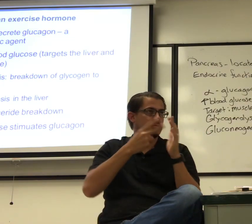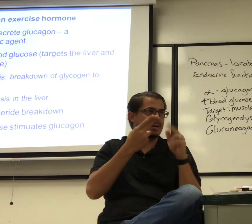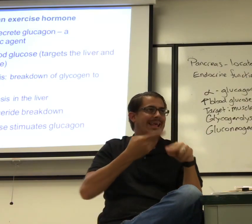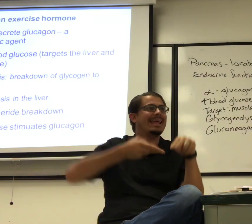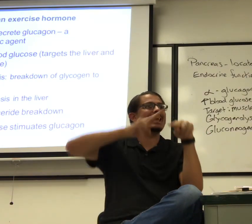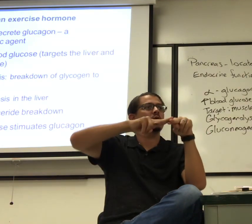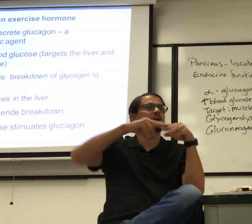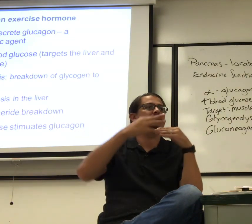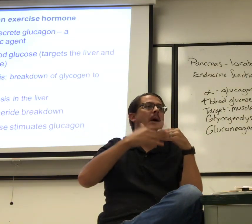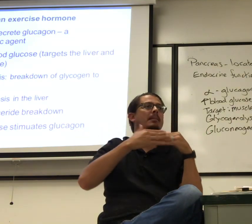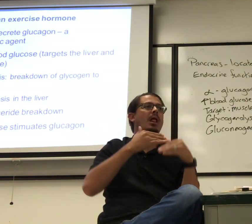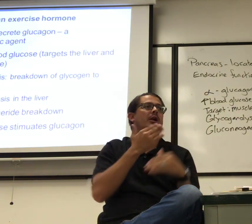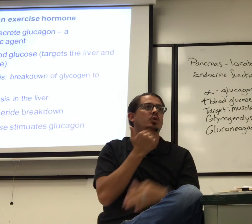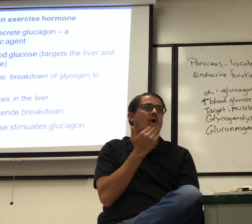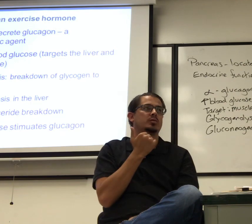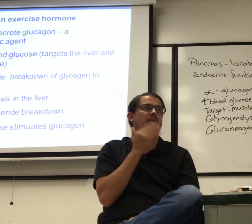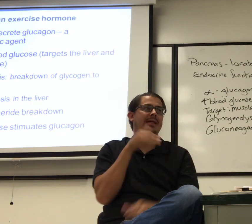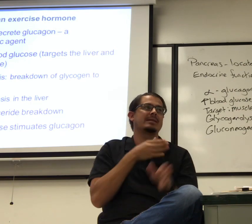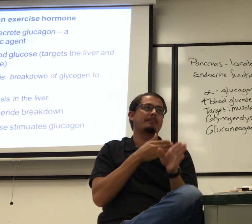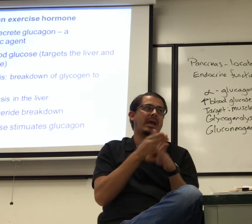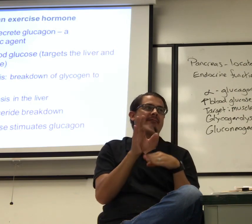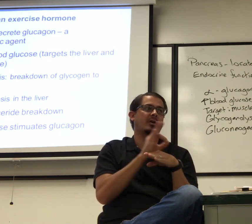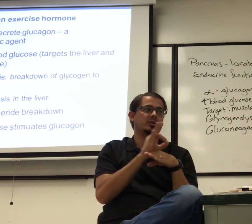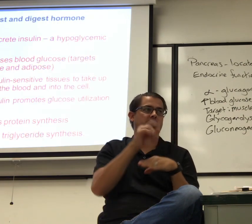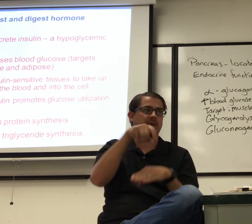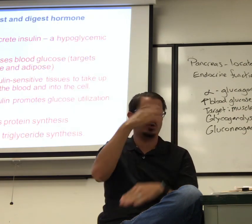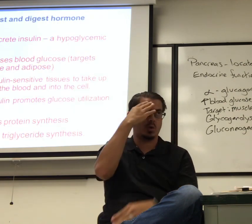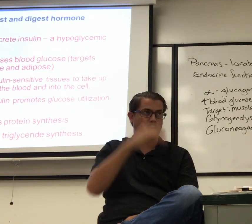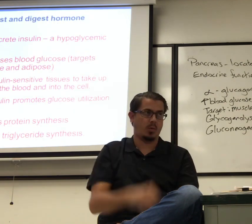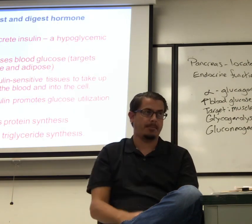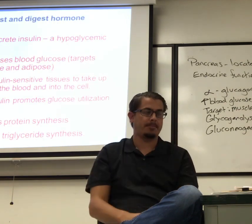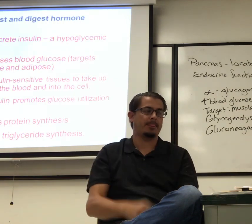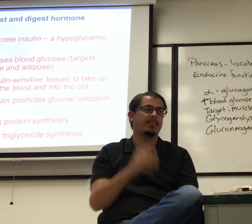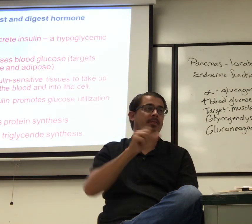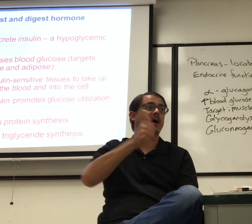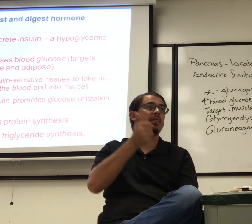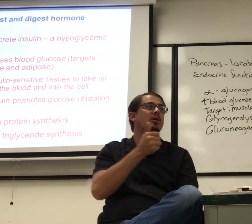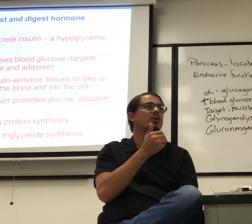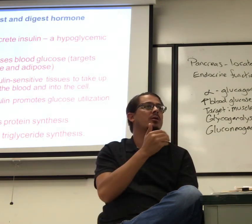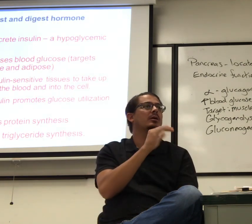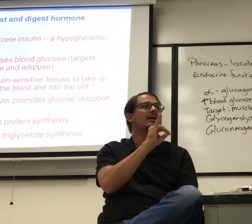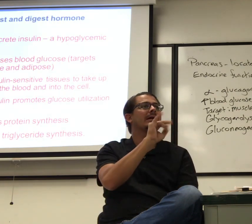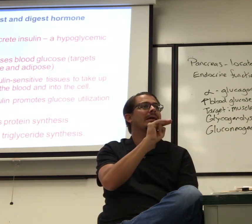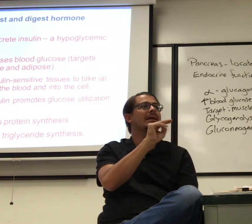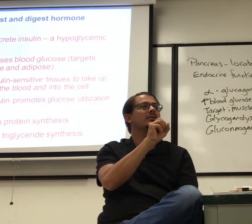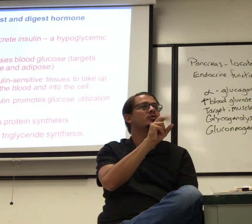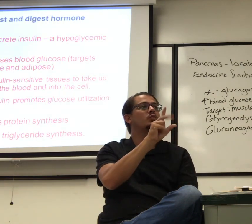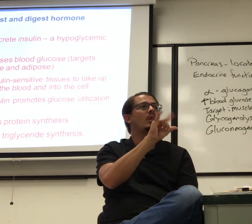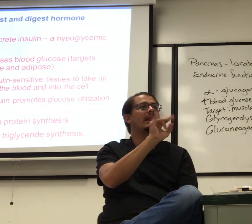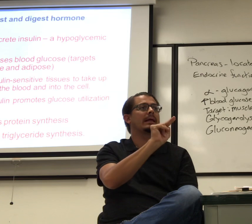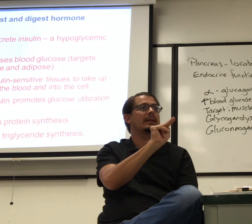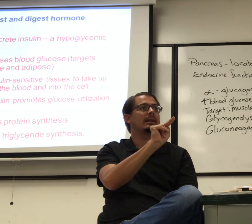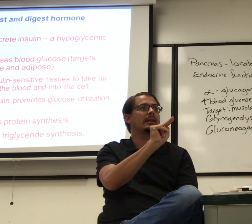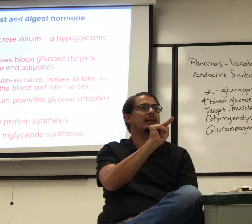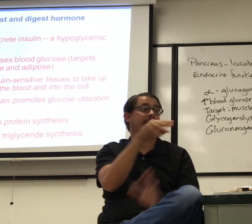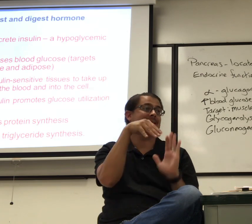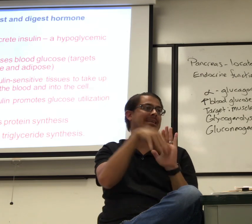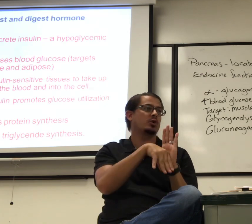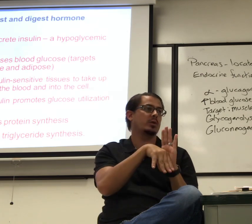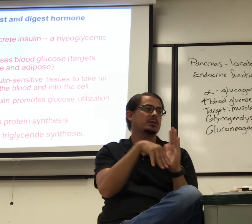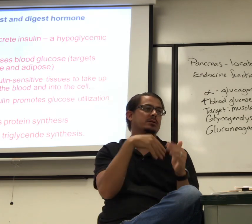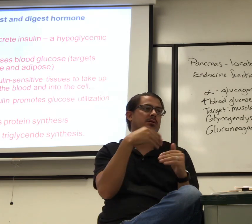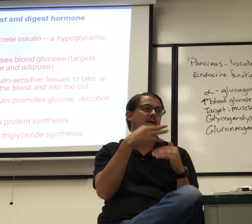Gluconeogenesis. And well, what I would do is just remember that it increases blood glucose. Okay, that's the main function I want you to